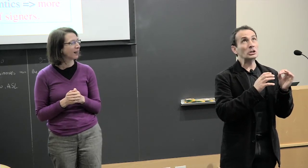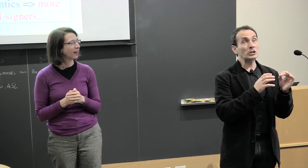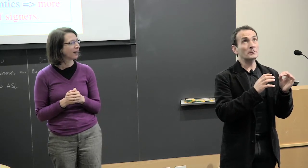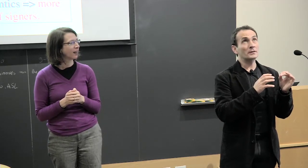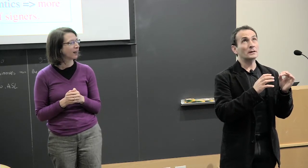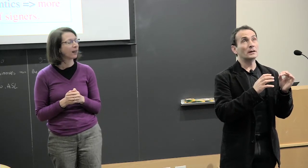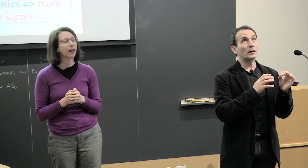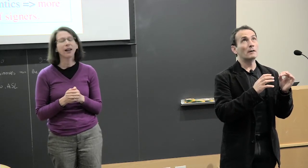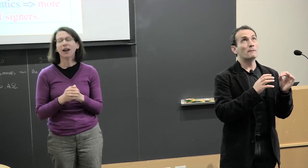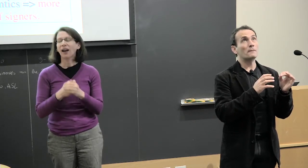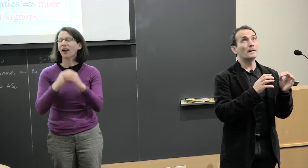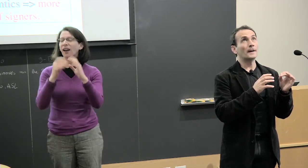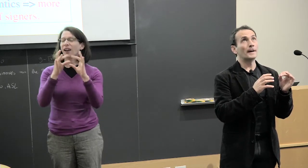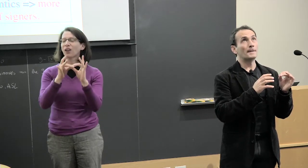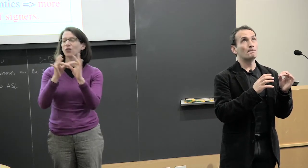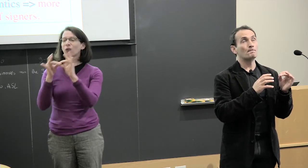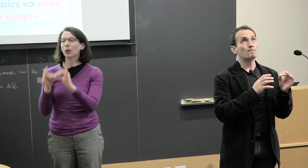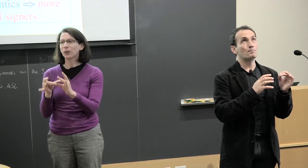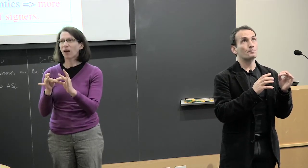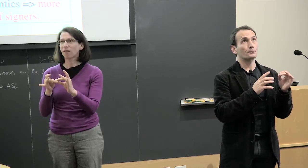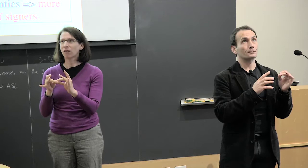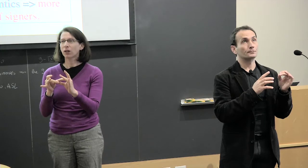in terms of